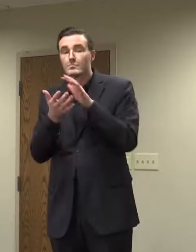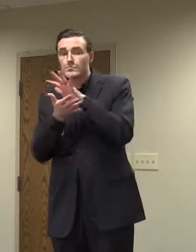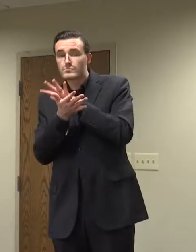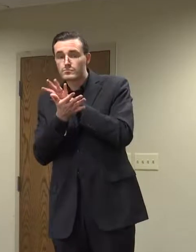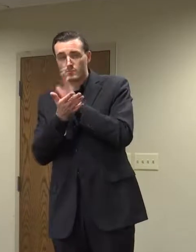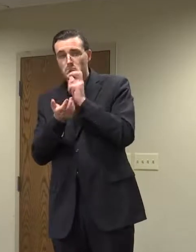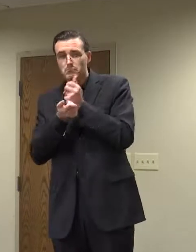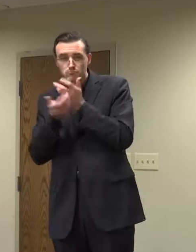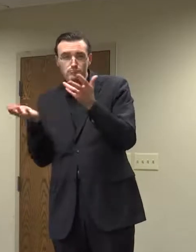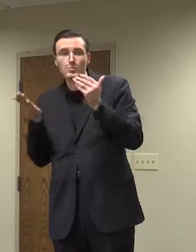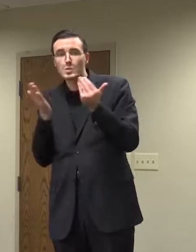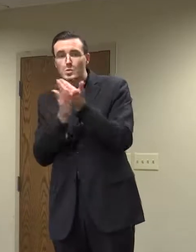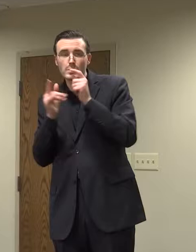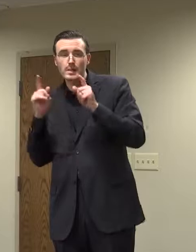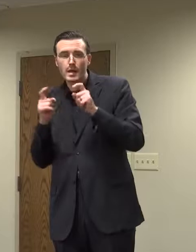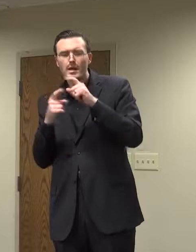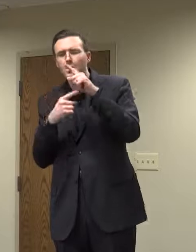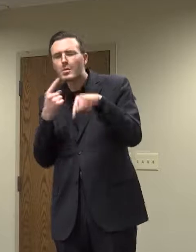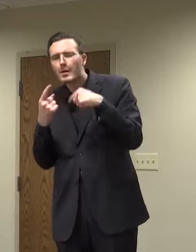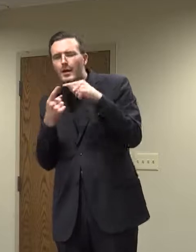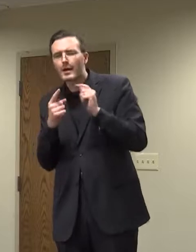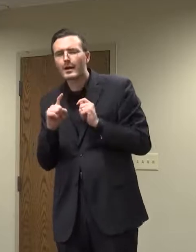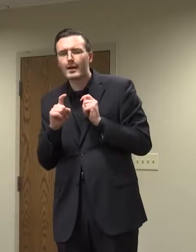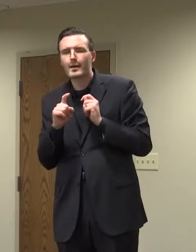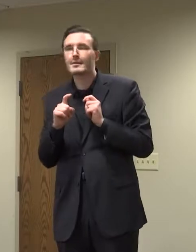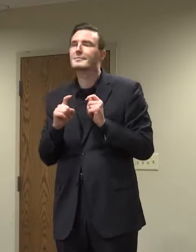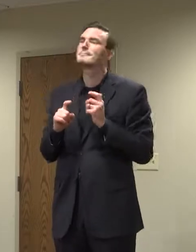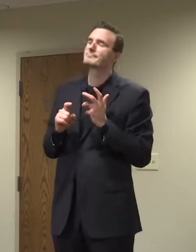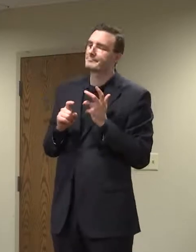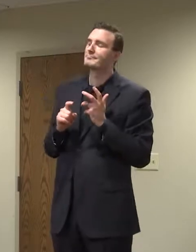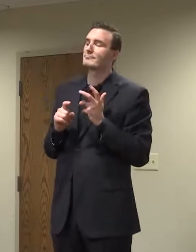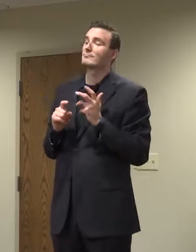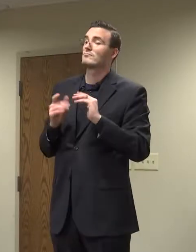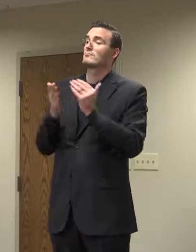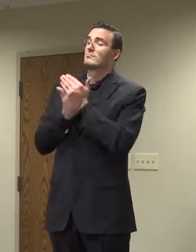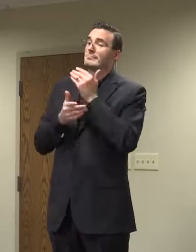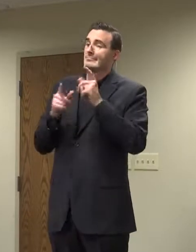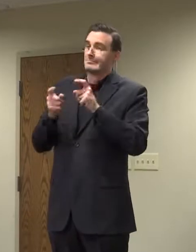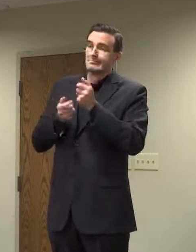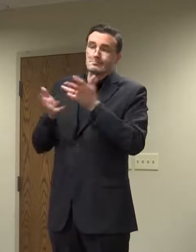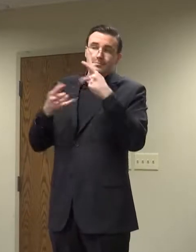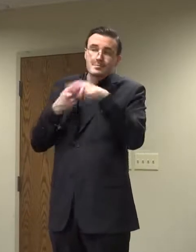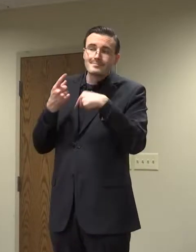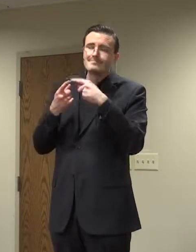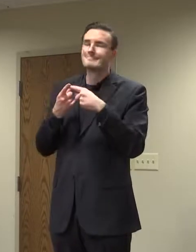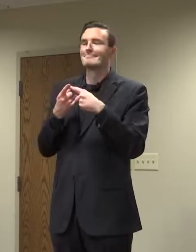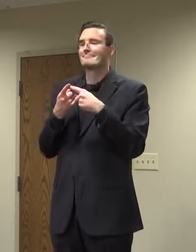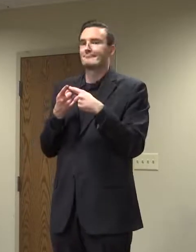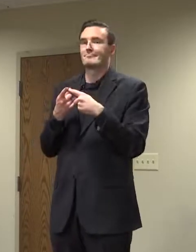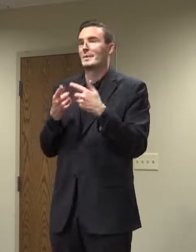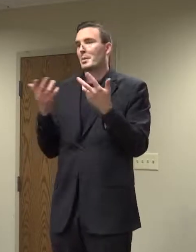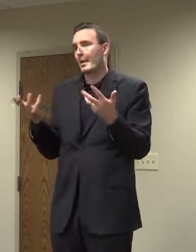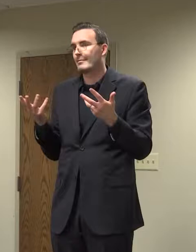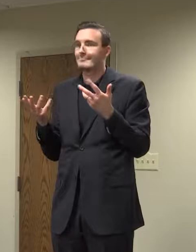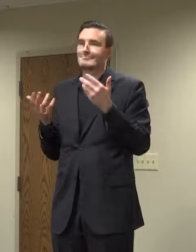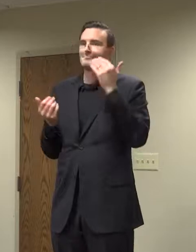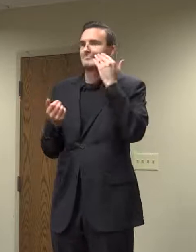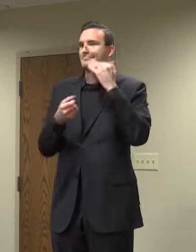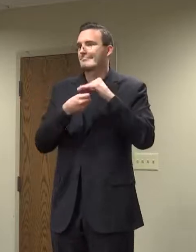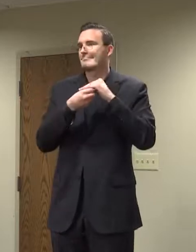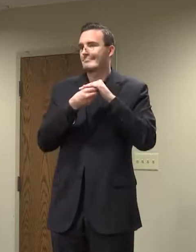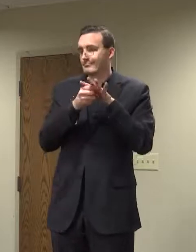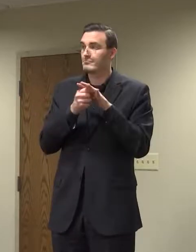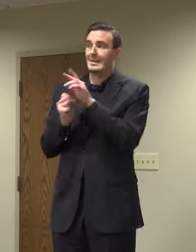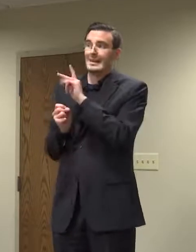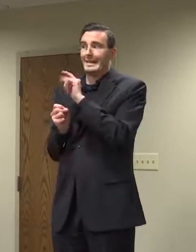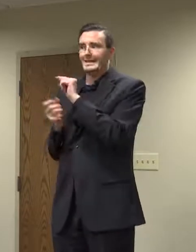soon will the new testing, the antigen testing? Well, first of all, the kits are here. As anything comes up on a pandemic, it happens very quickly. We got the